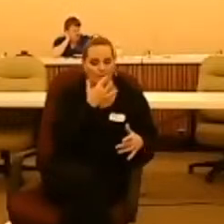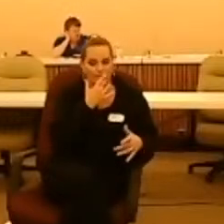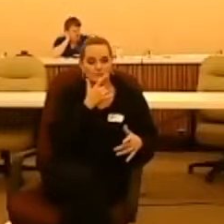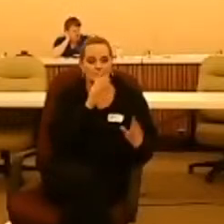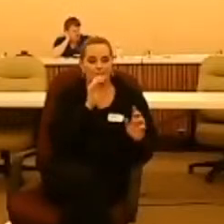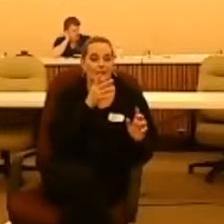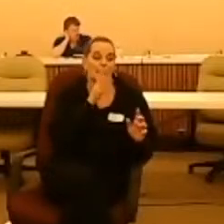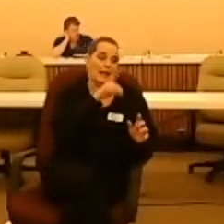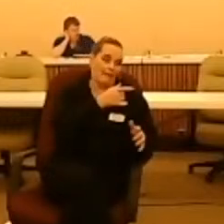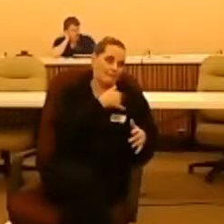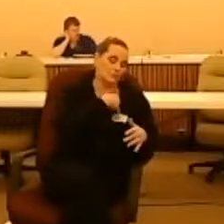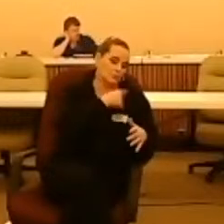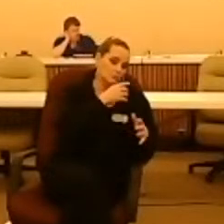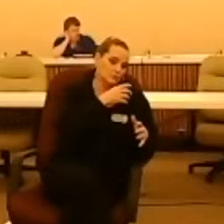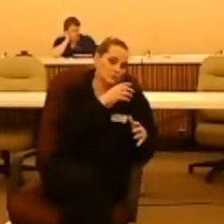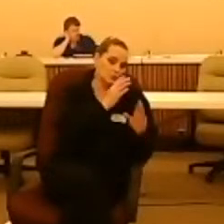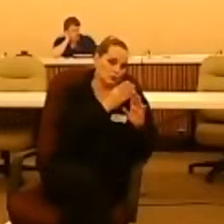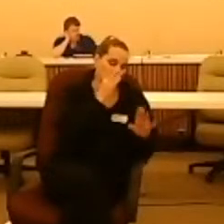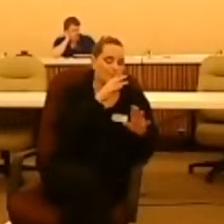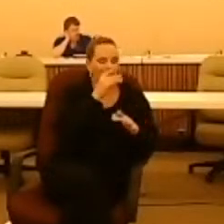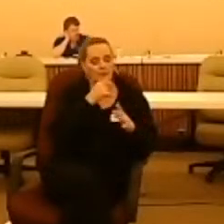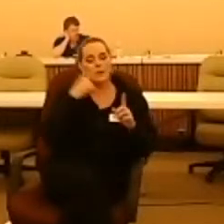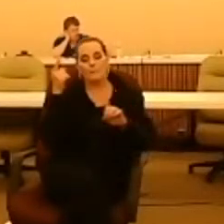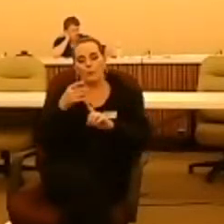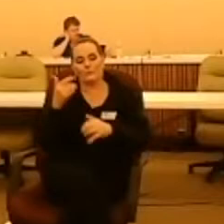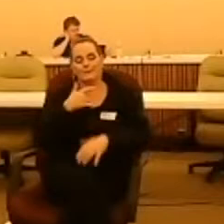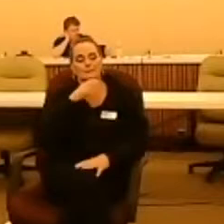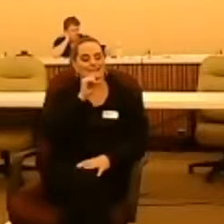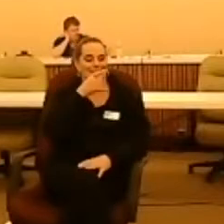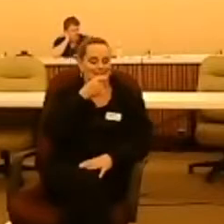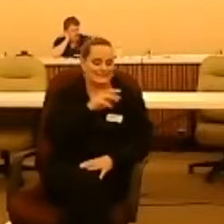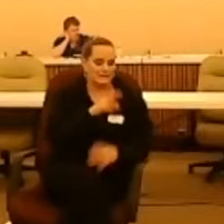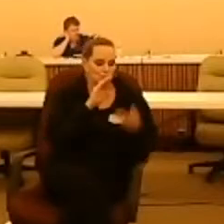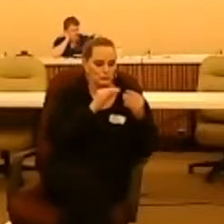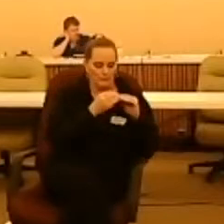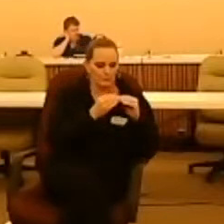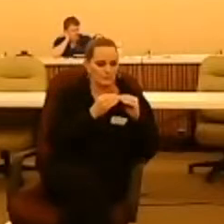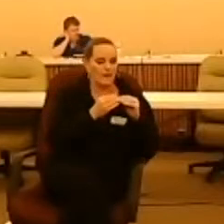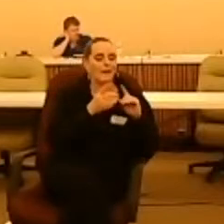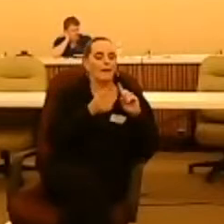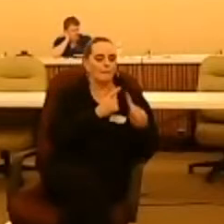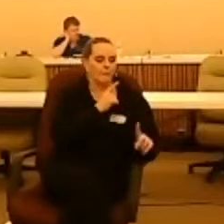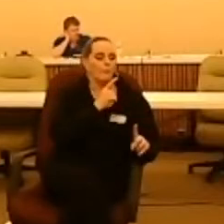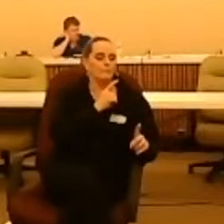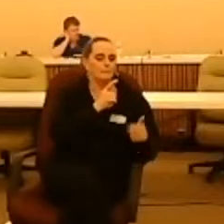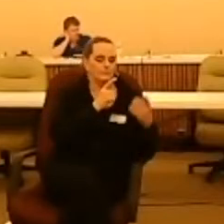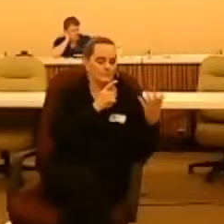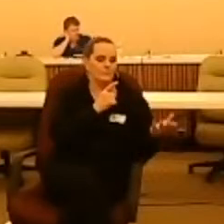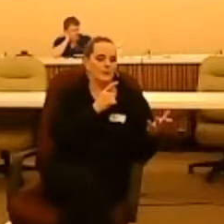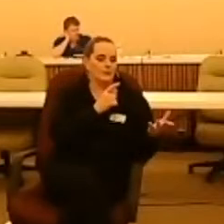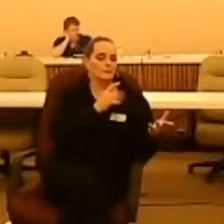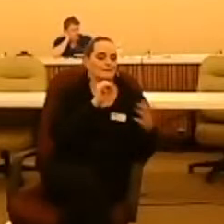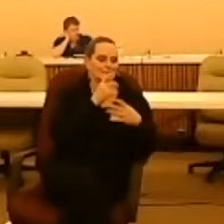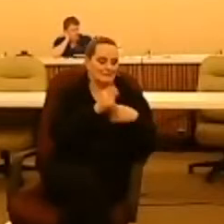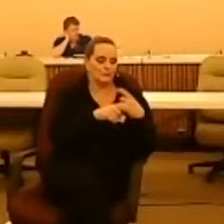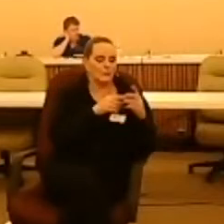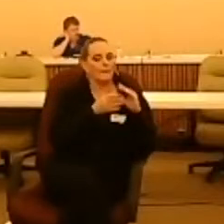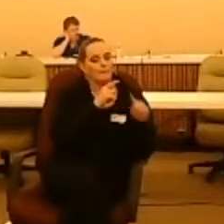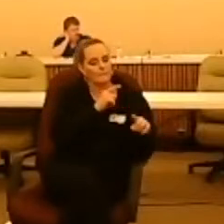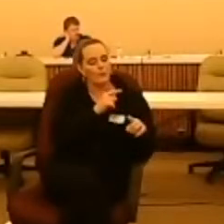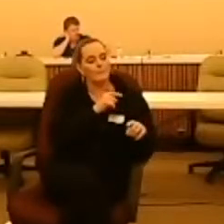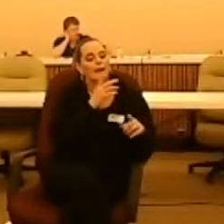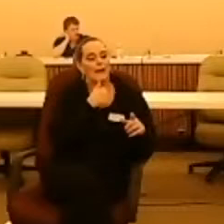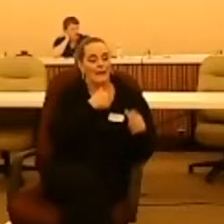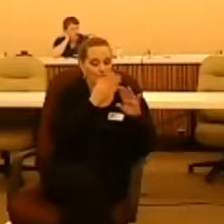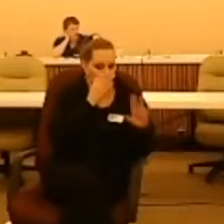have a shuttle. But the point is, the seeker numbers are based off of them If they're based off of having a